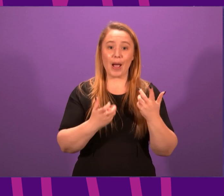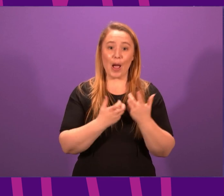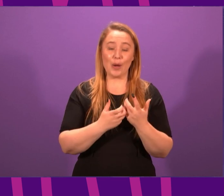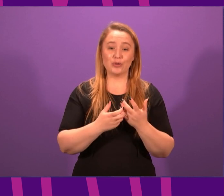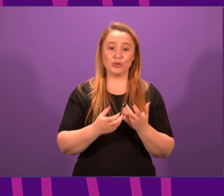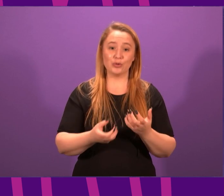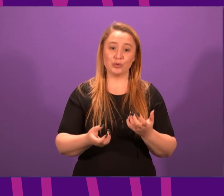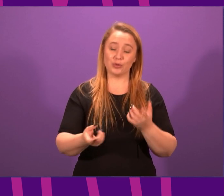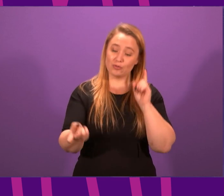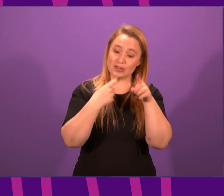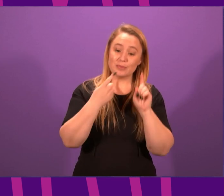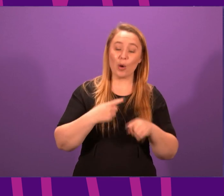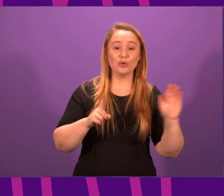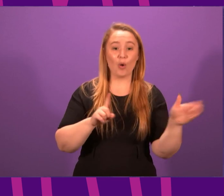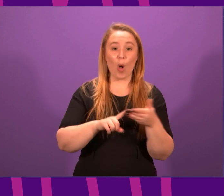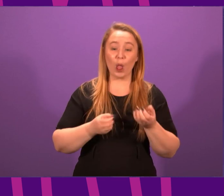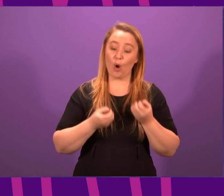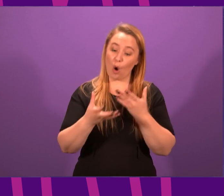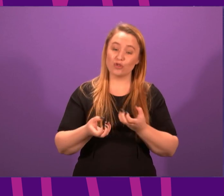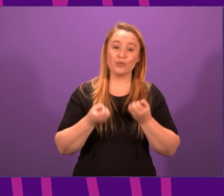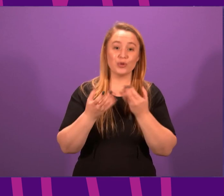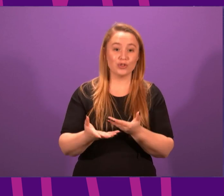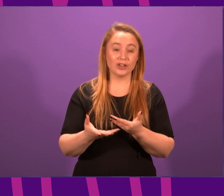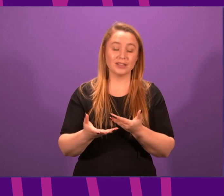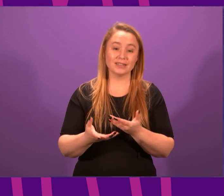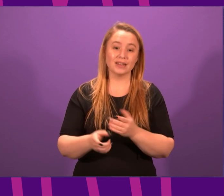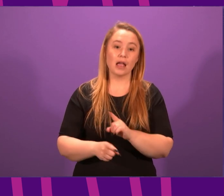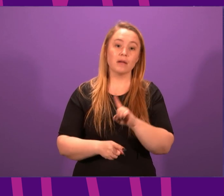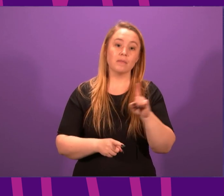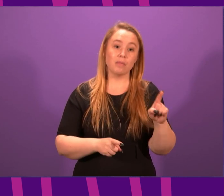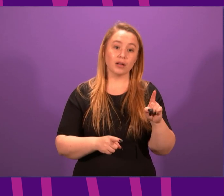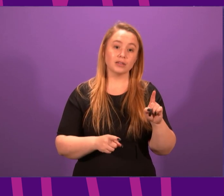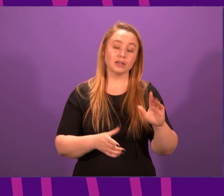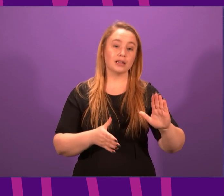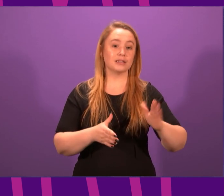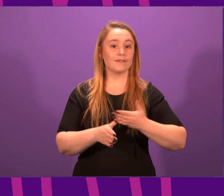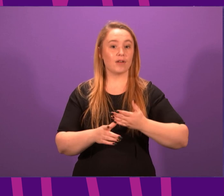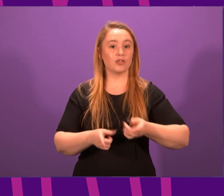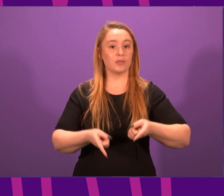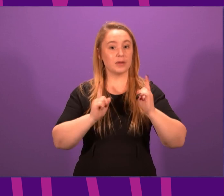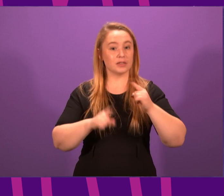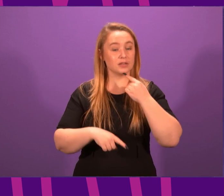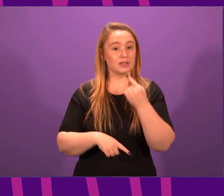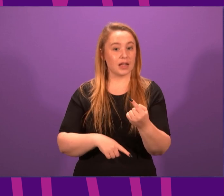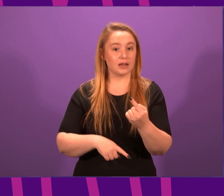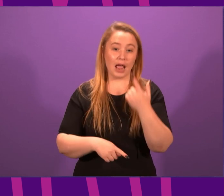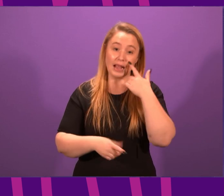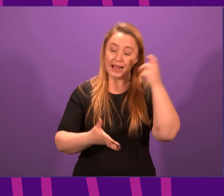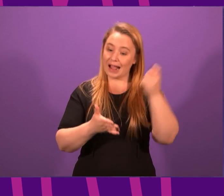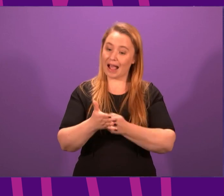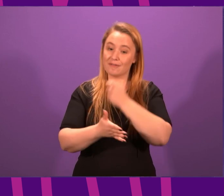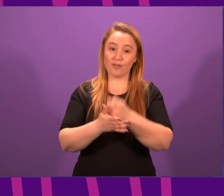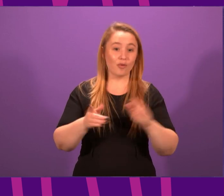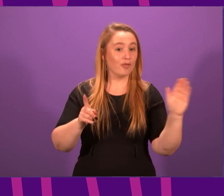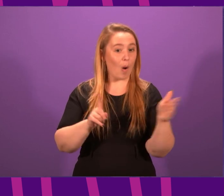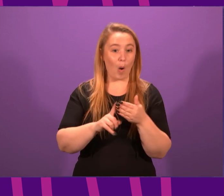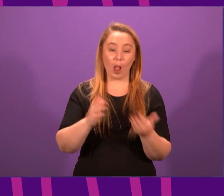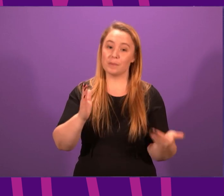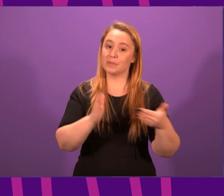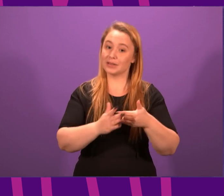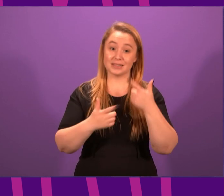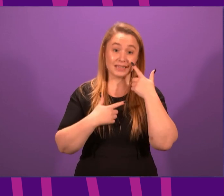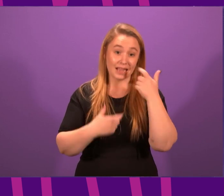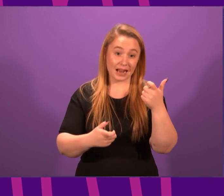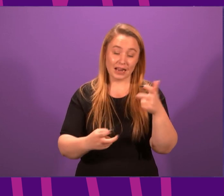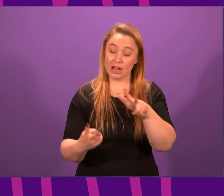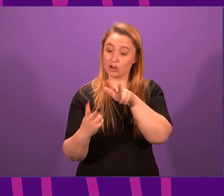every contribution and point that members have made. But as the First Minister said, whilst we cannot vote for all amendments because two